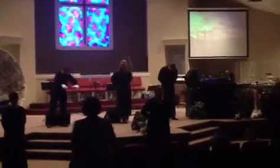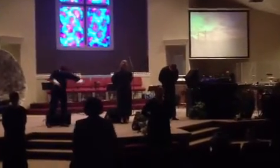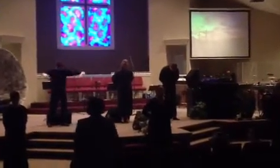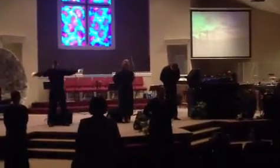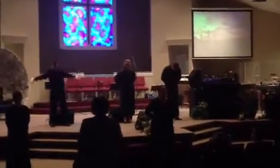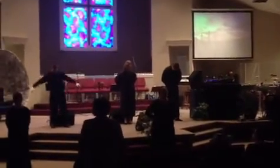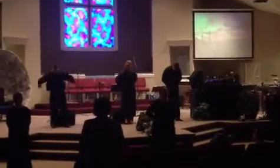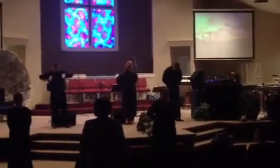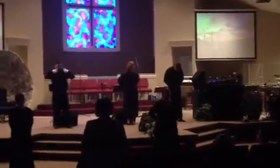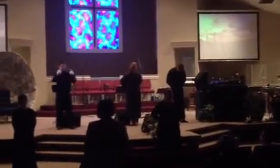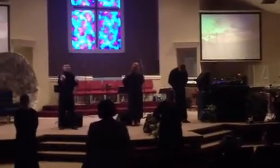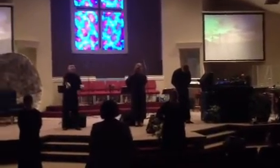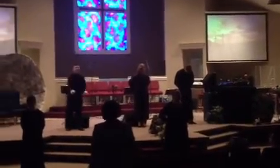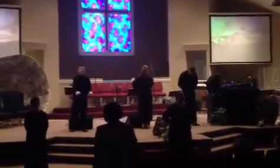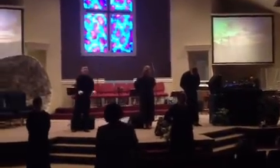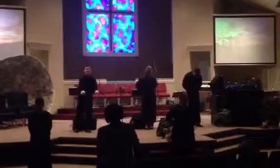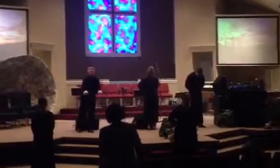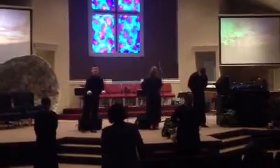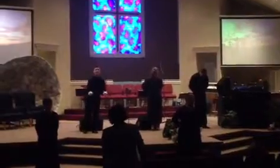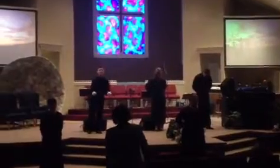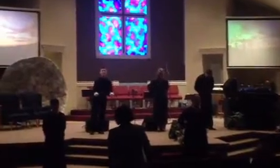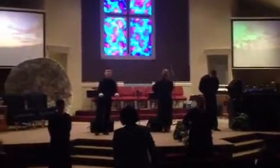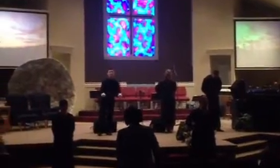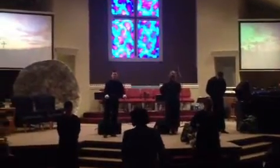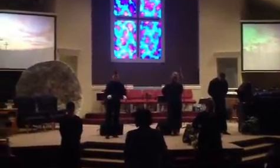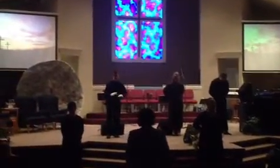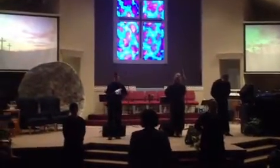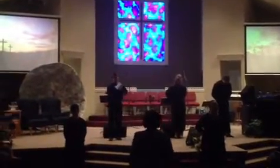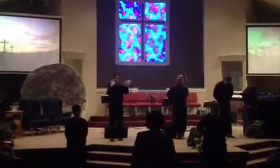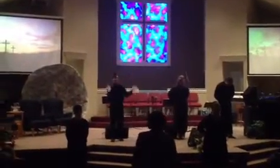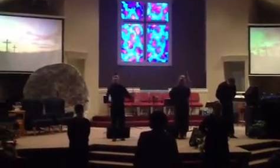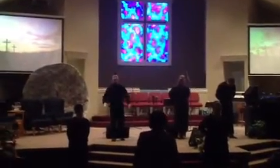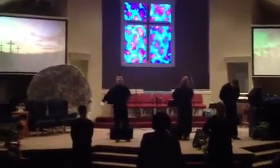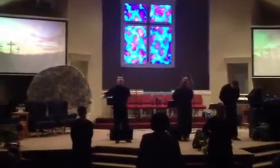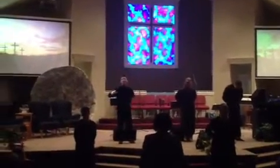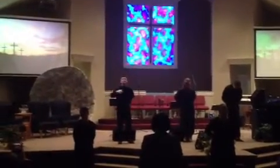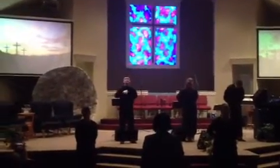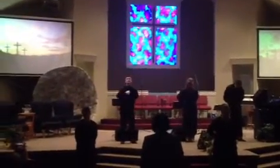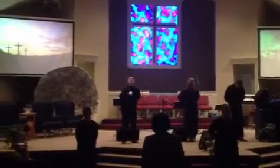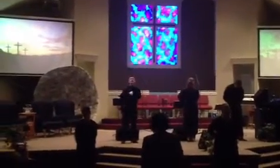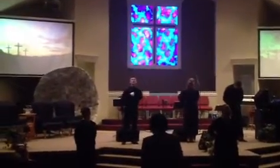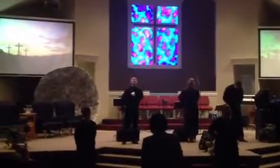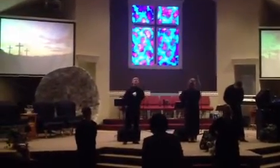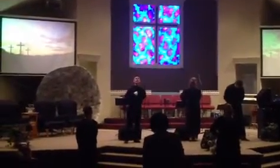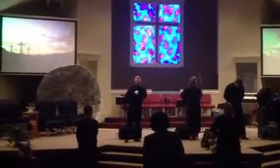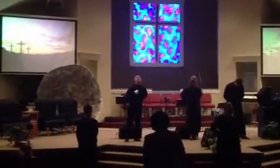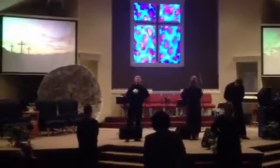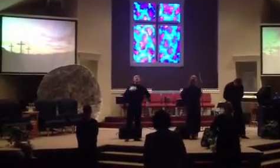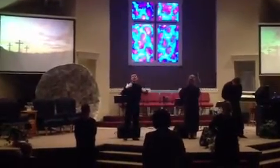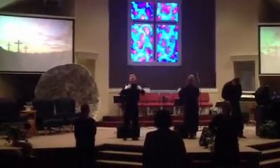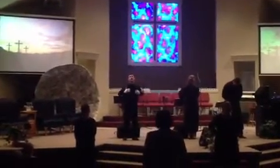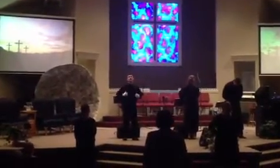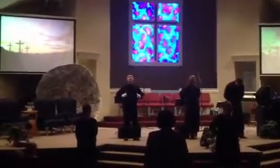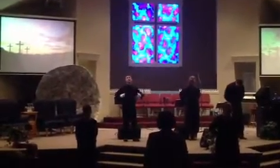fall down on my knees and cry,